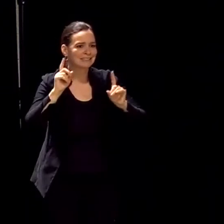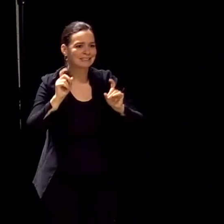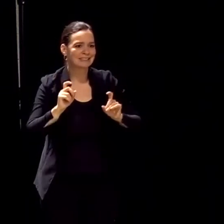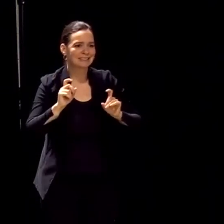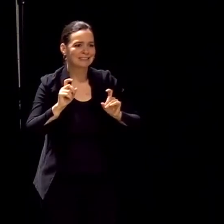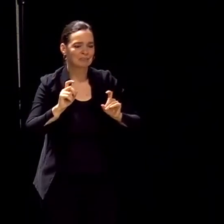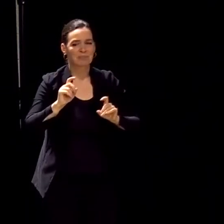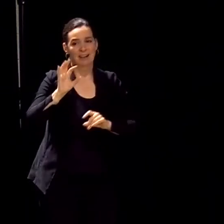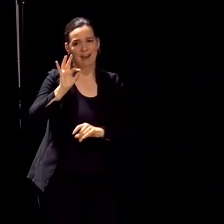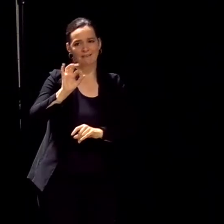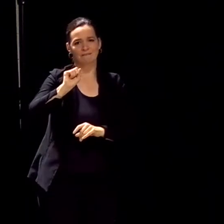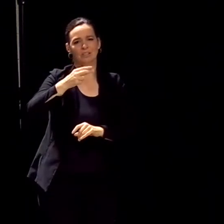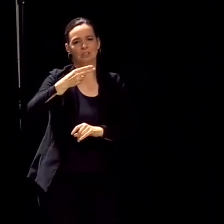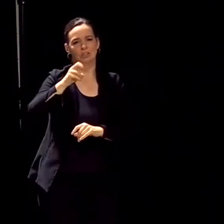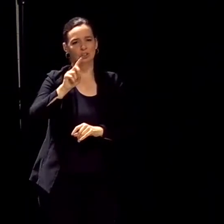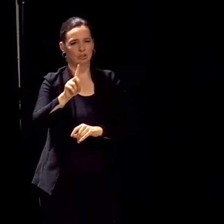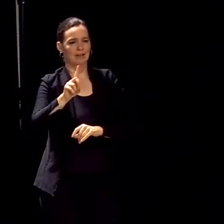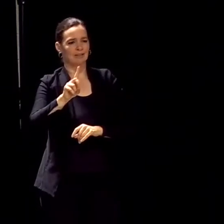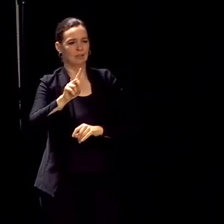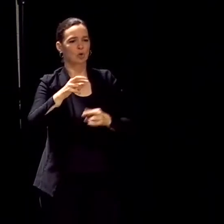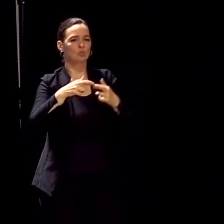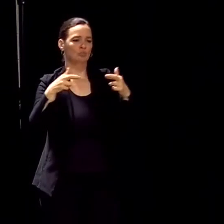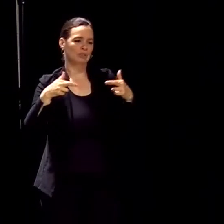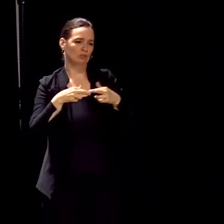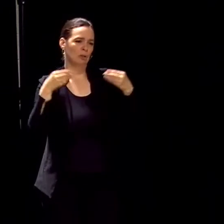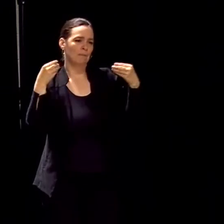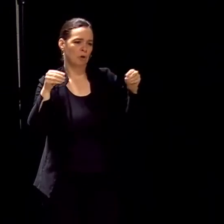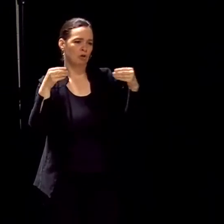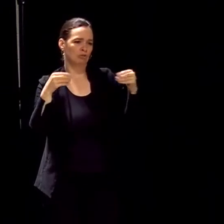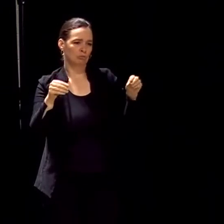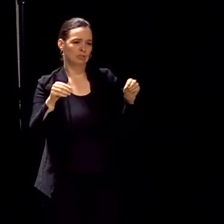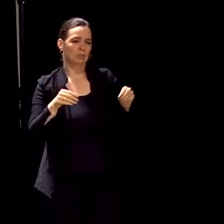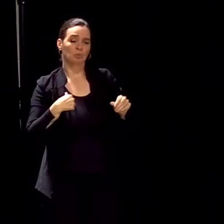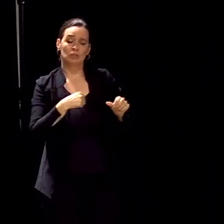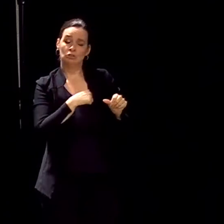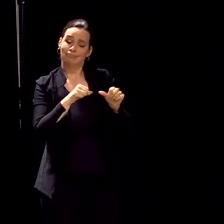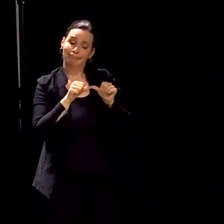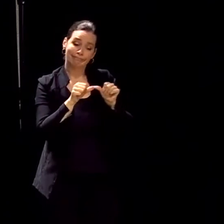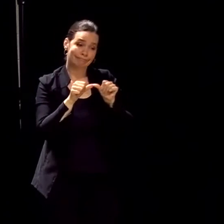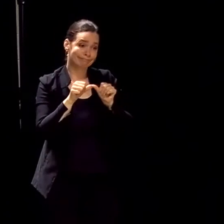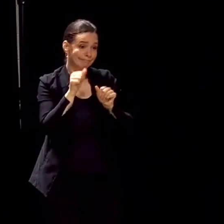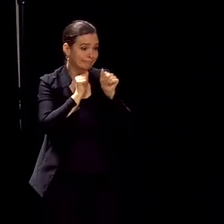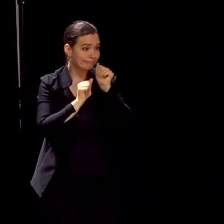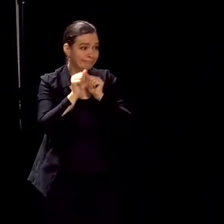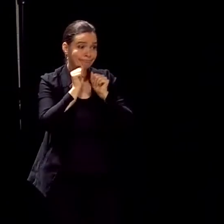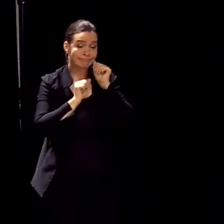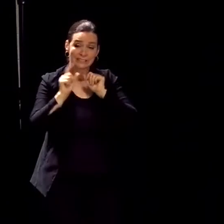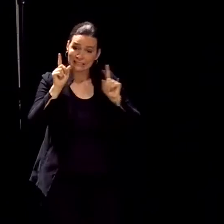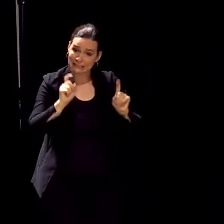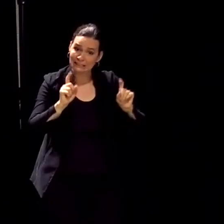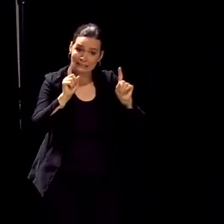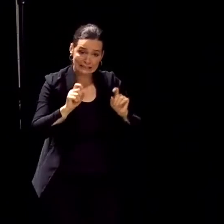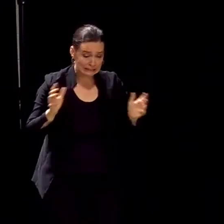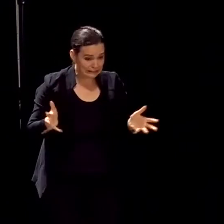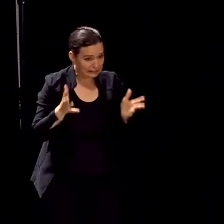industry testing, and we just keep going. The clusters that you see on the